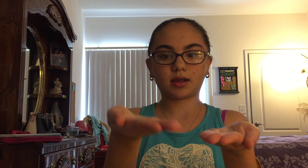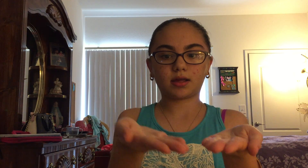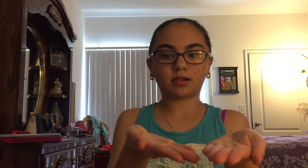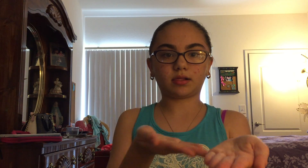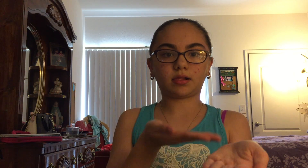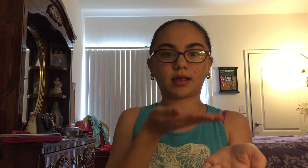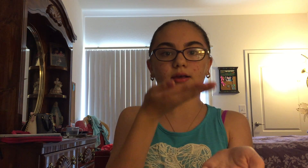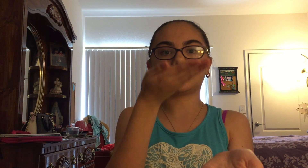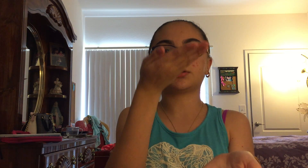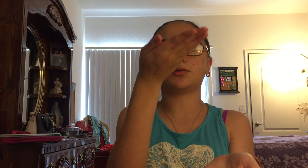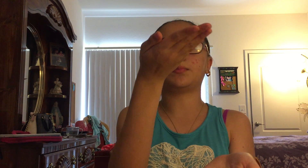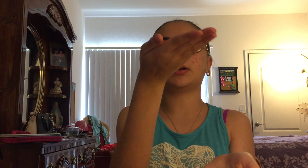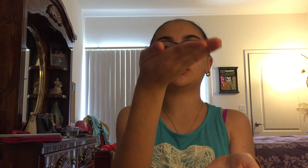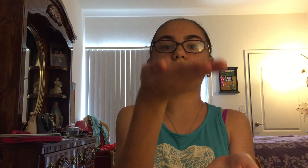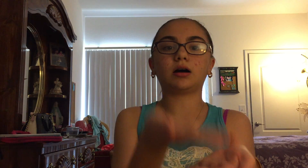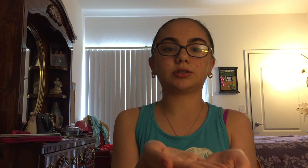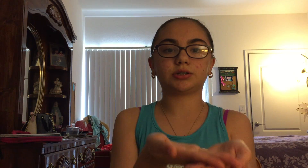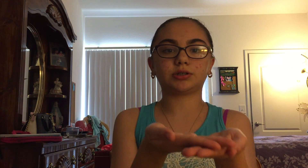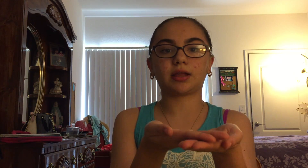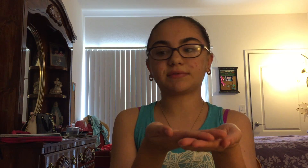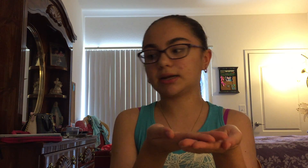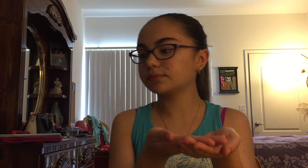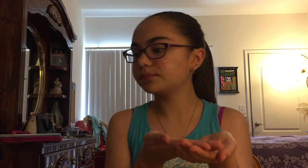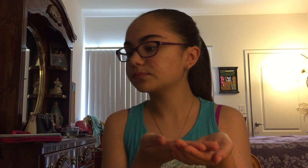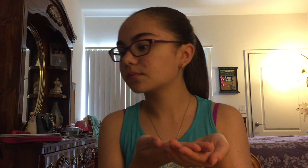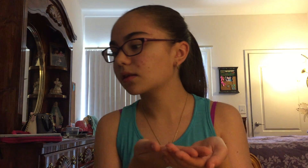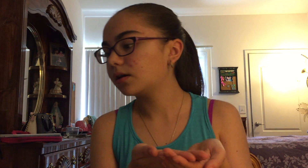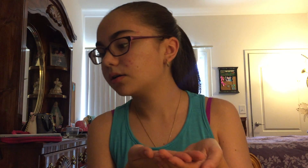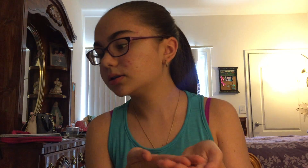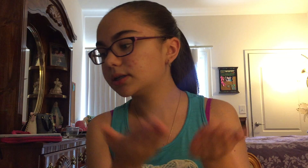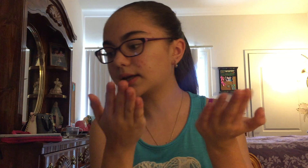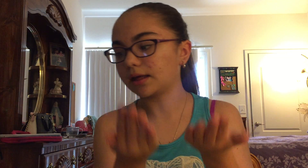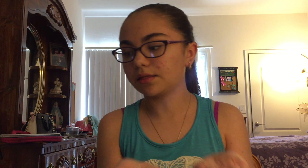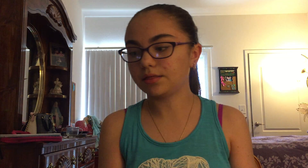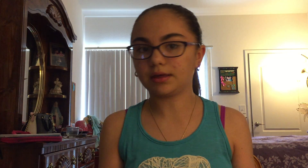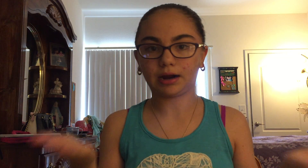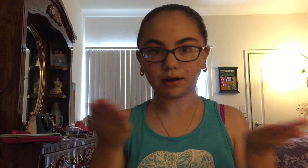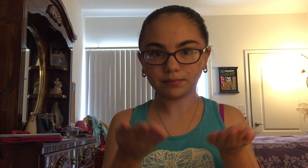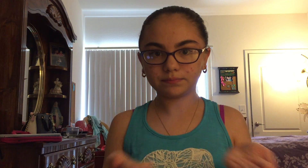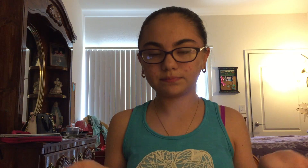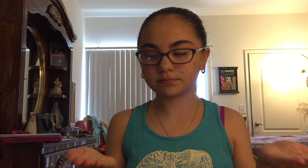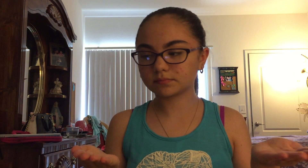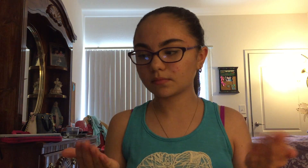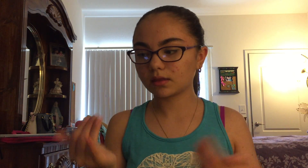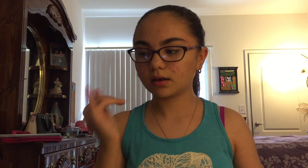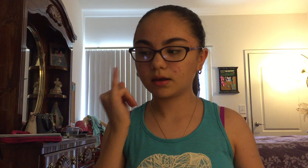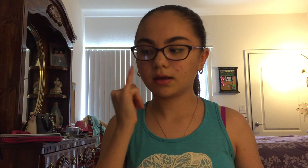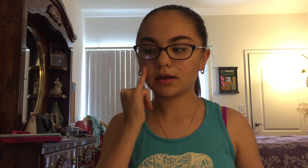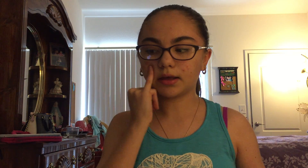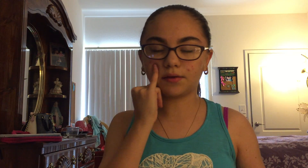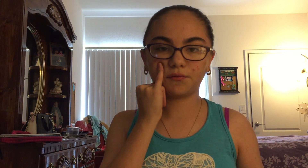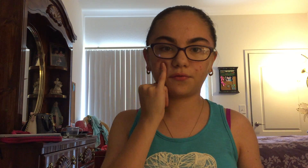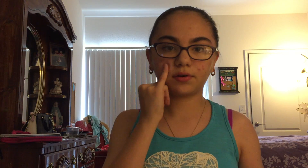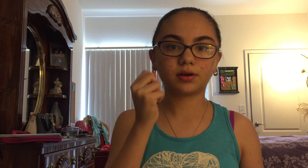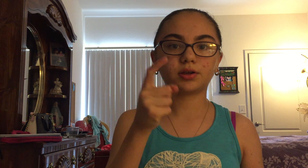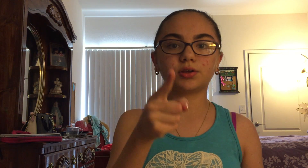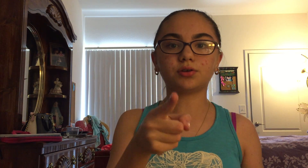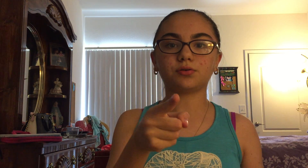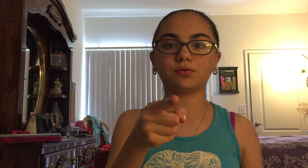like scoop it onto your left hand to get there if you